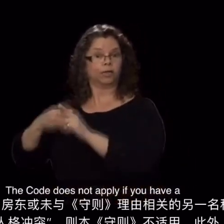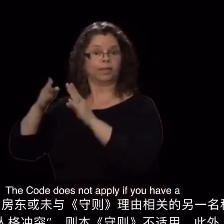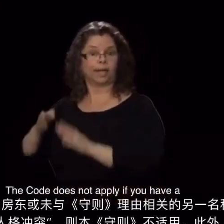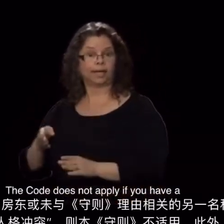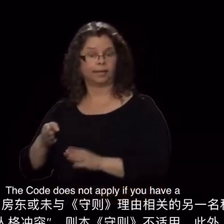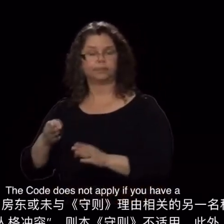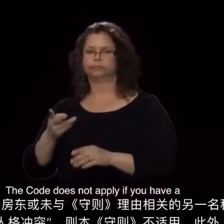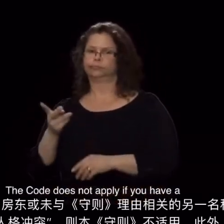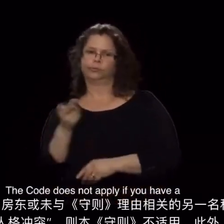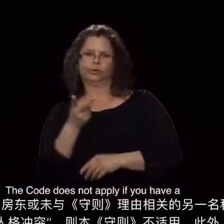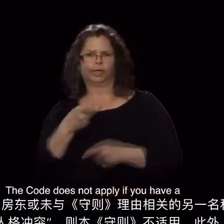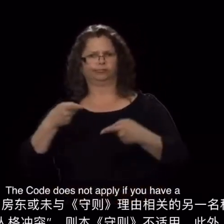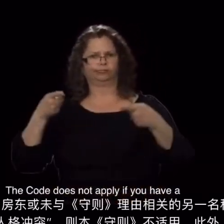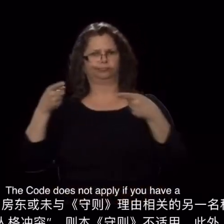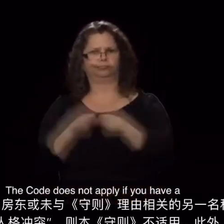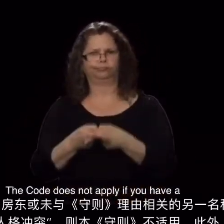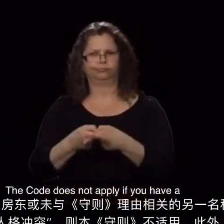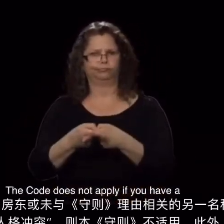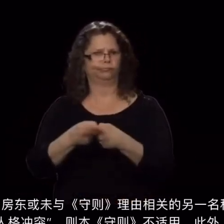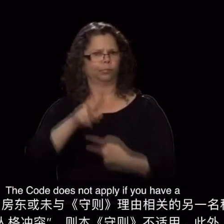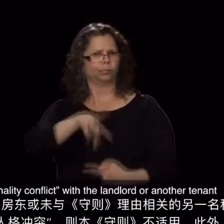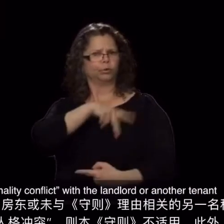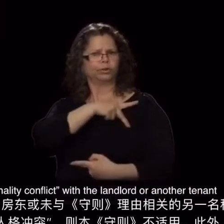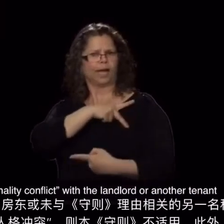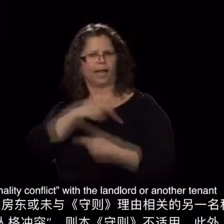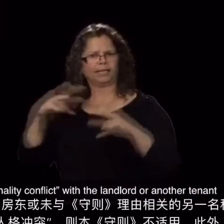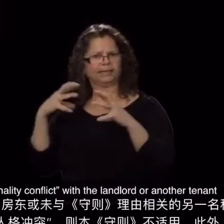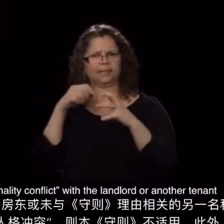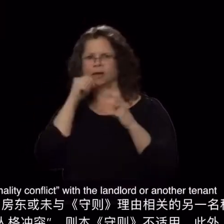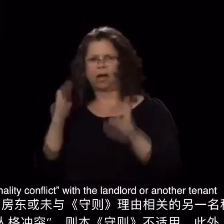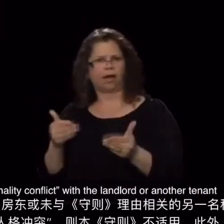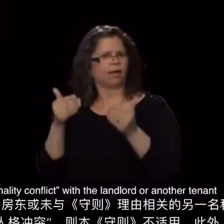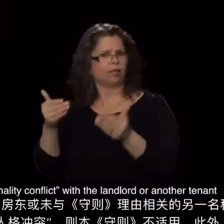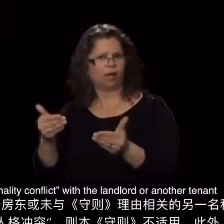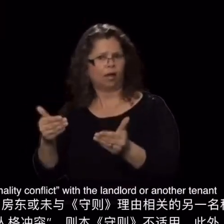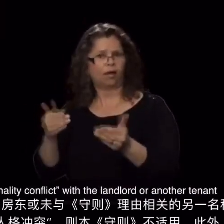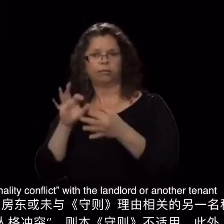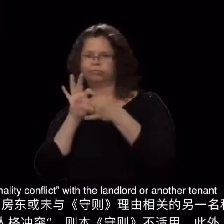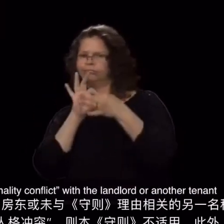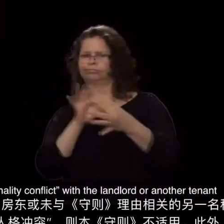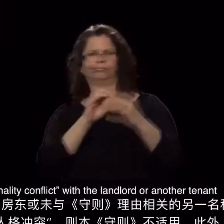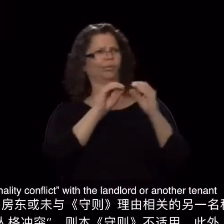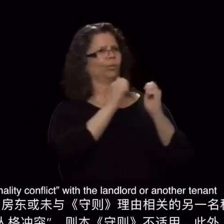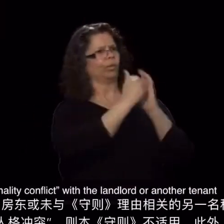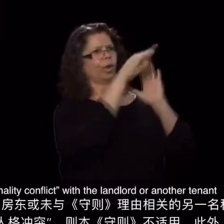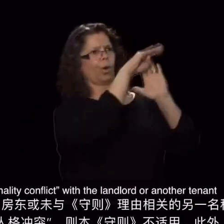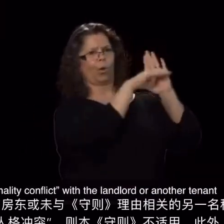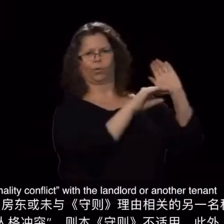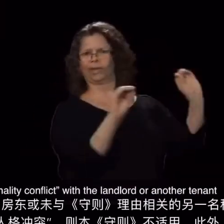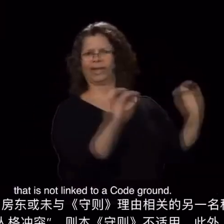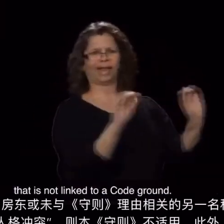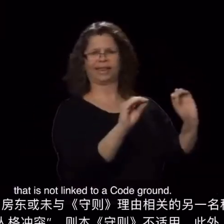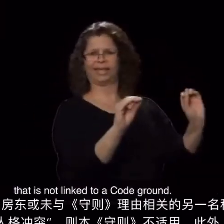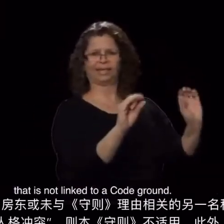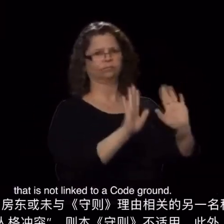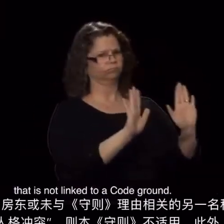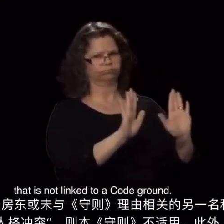The code does not apply if you have a personality conflict with the landlord or another tenant that is not linked to a